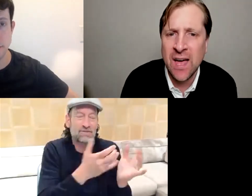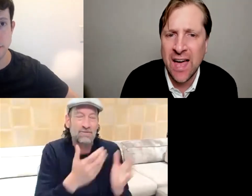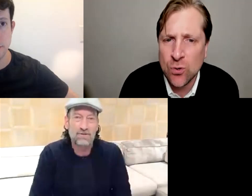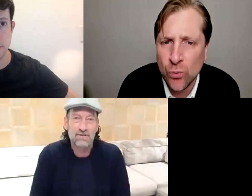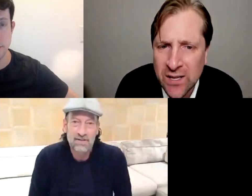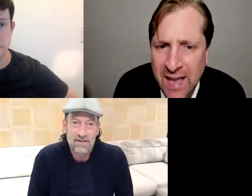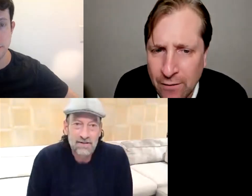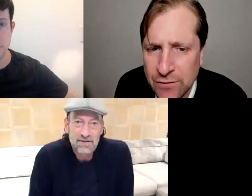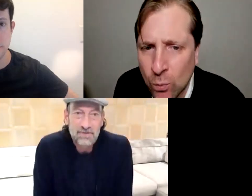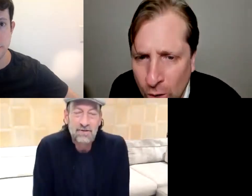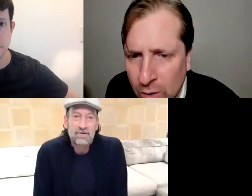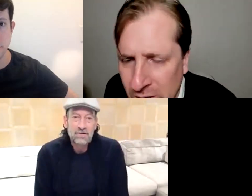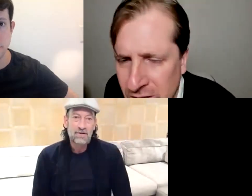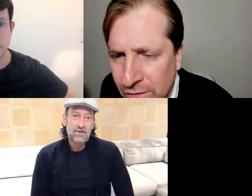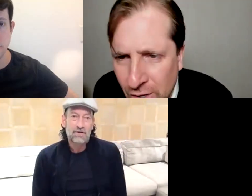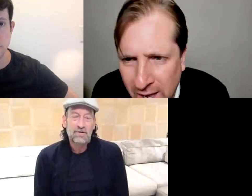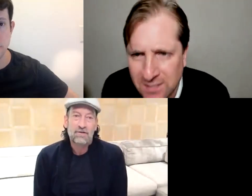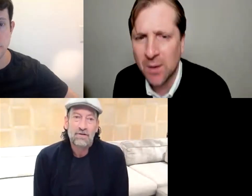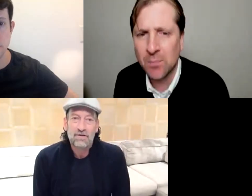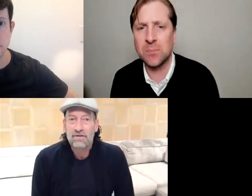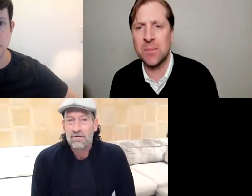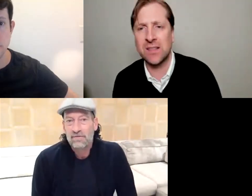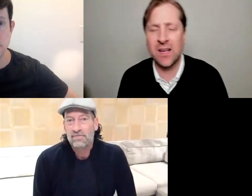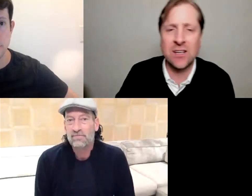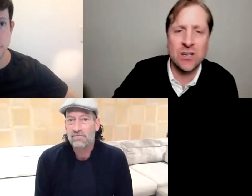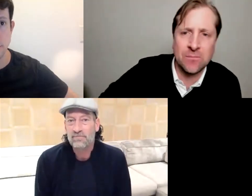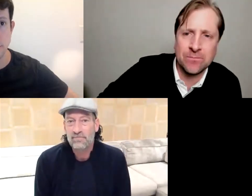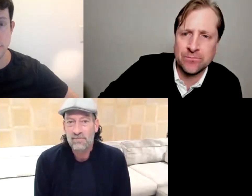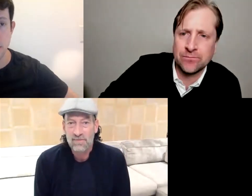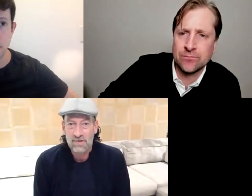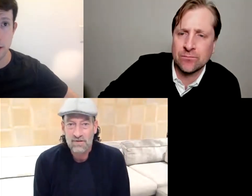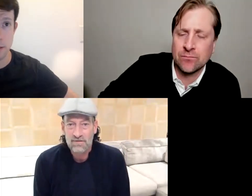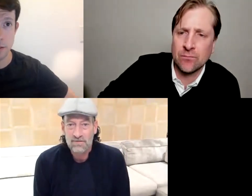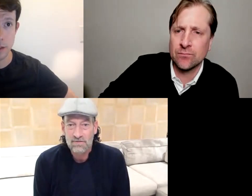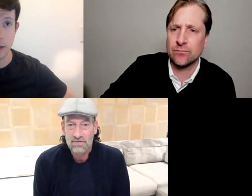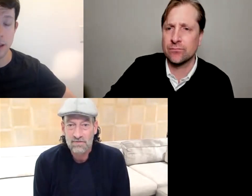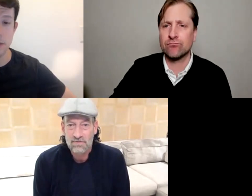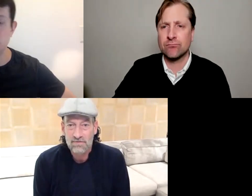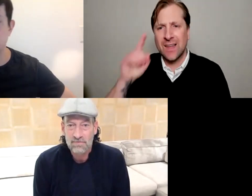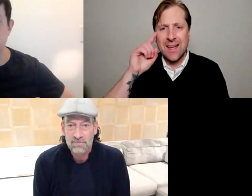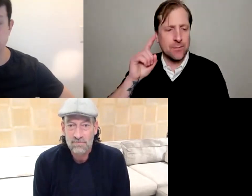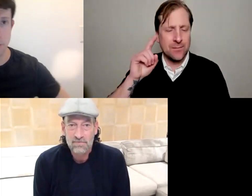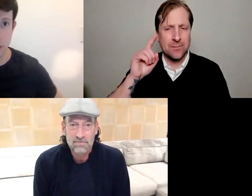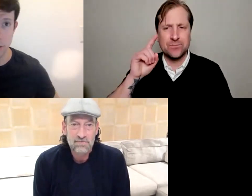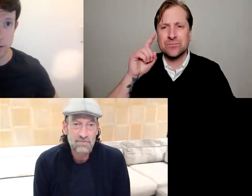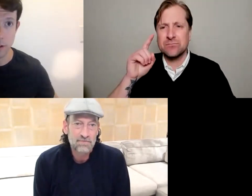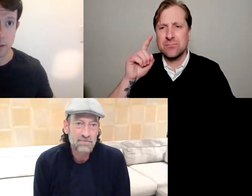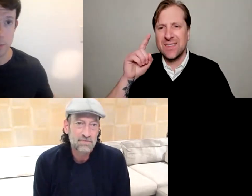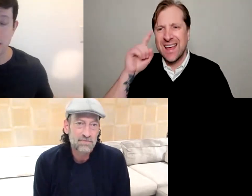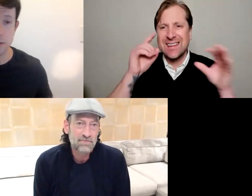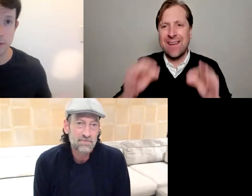individual. And you really have to work with your fellow cast members and make that connection. Absolutely. And I mean, just sort of looking